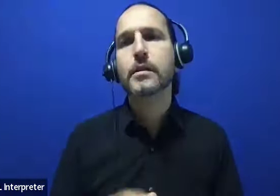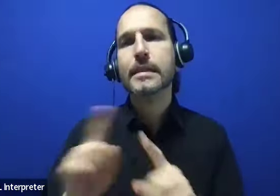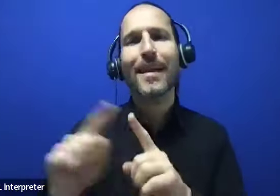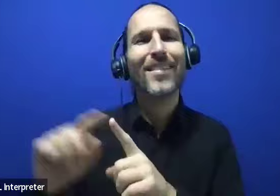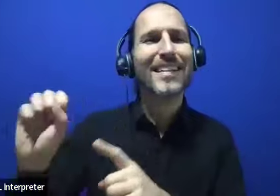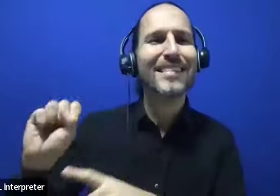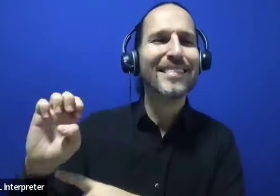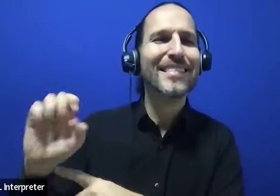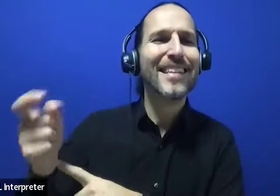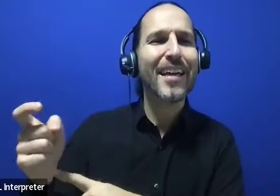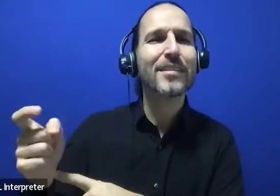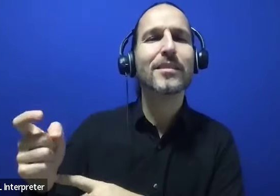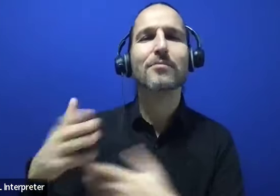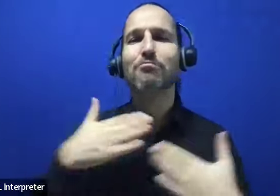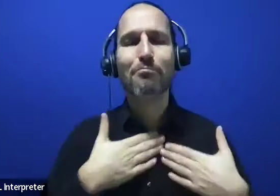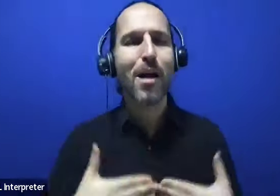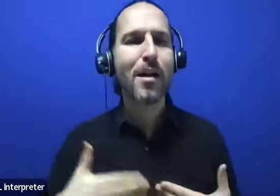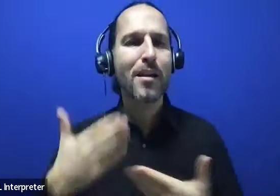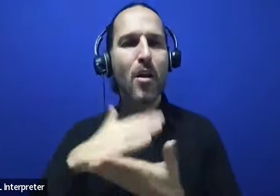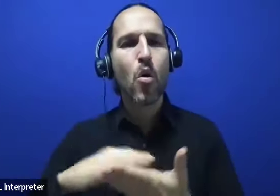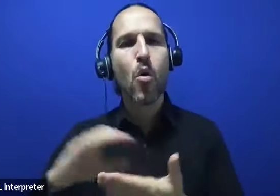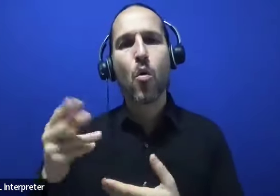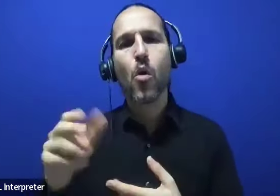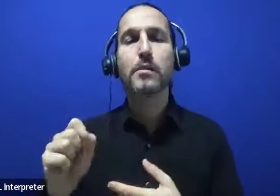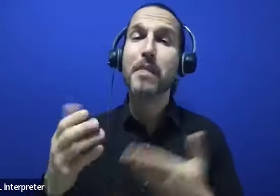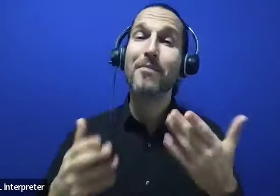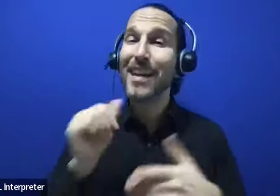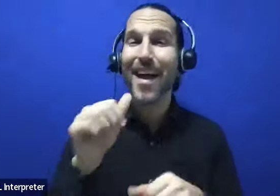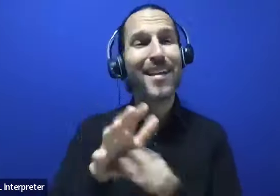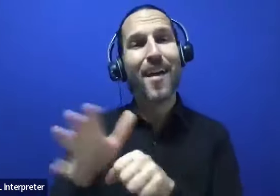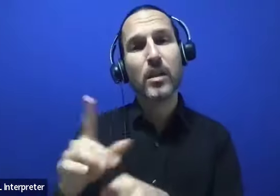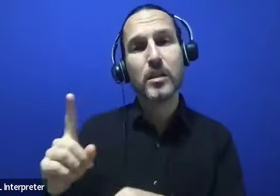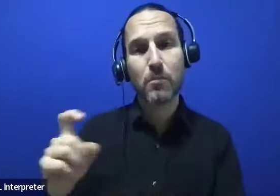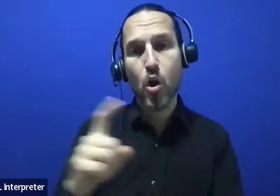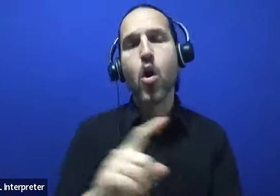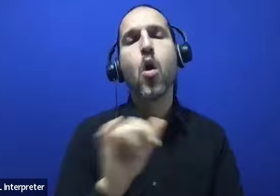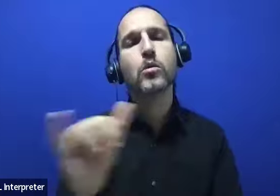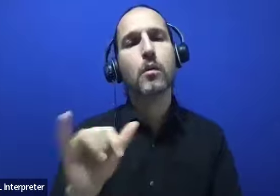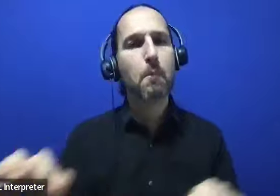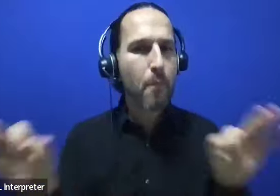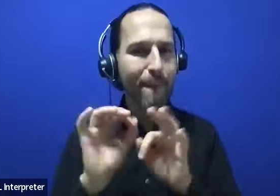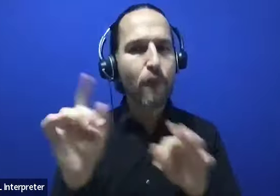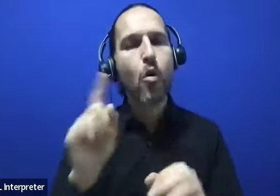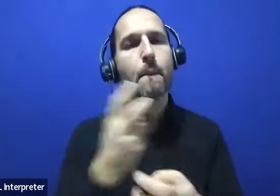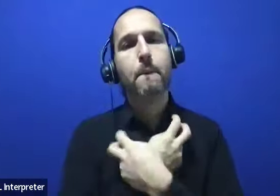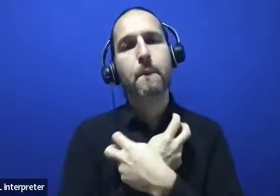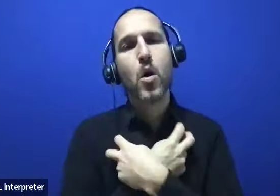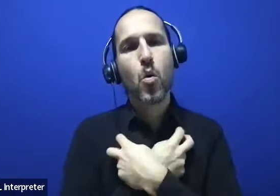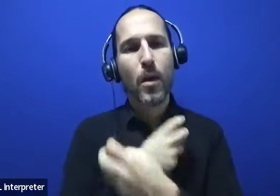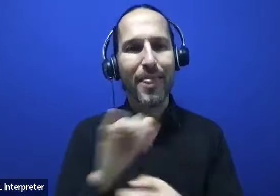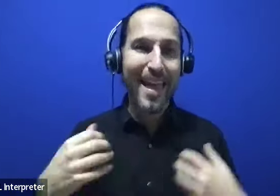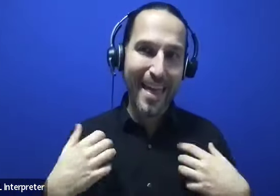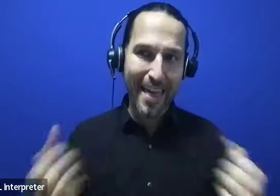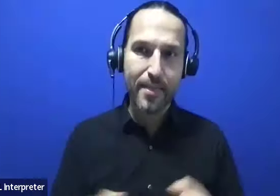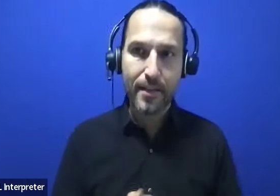organs, even though they might not produce much sperm. It's also important for bone health. So